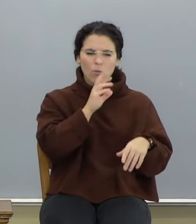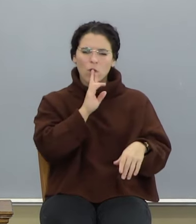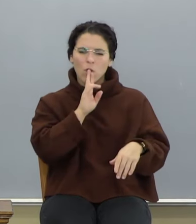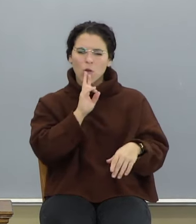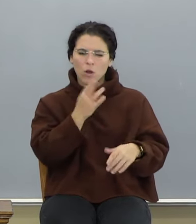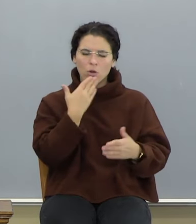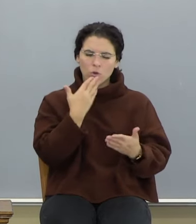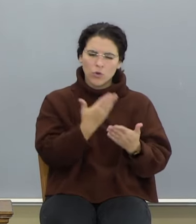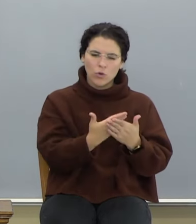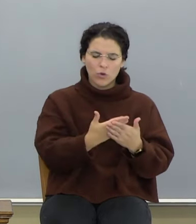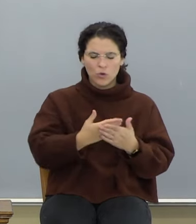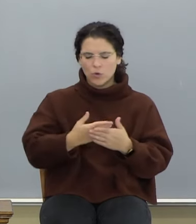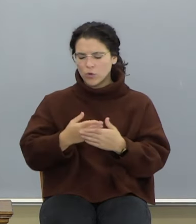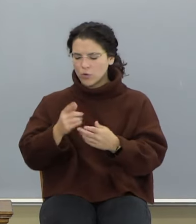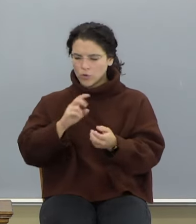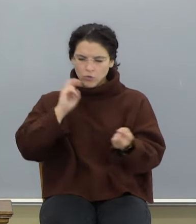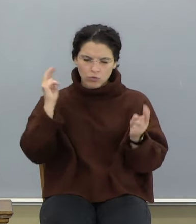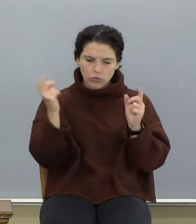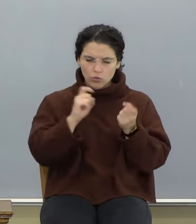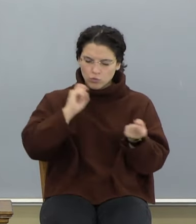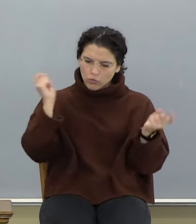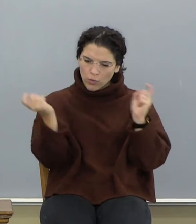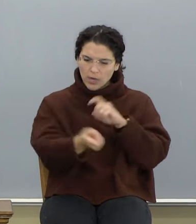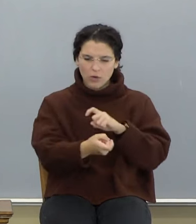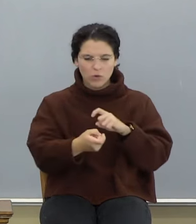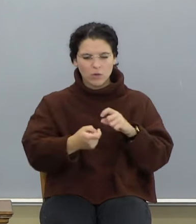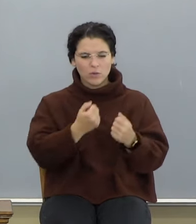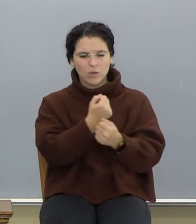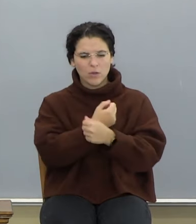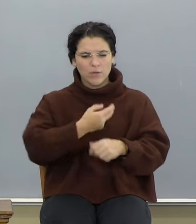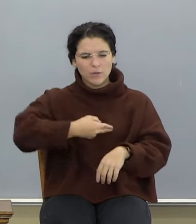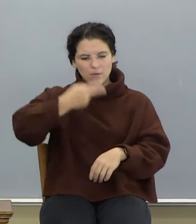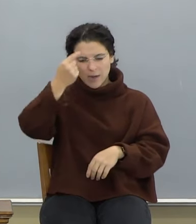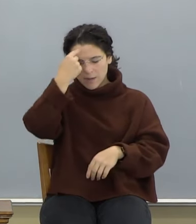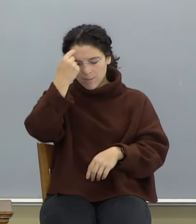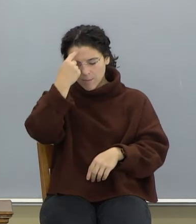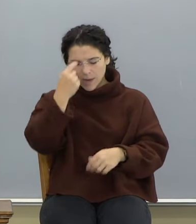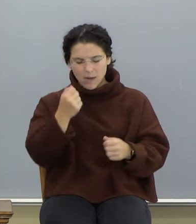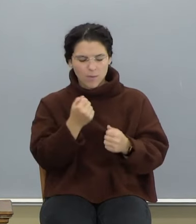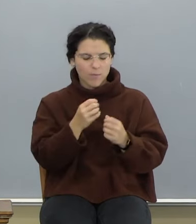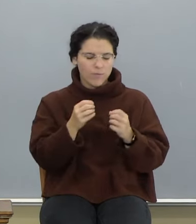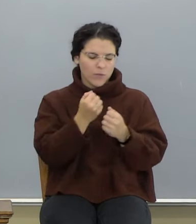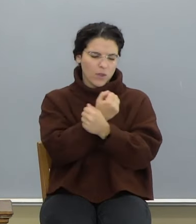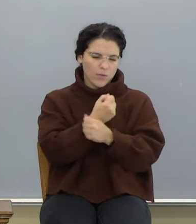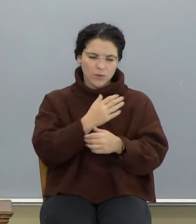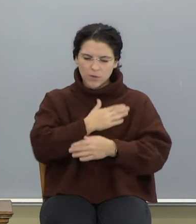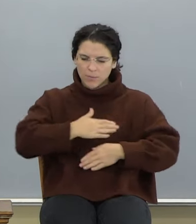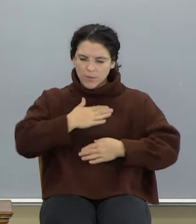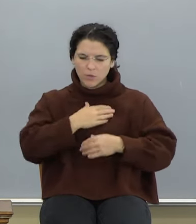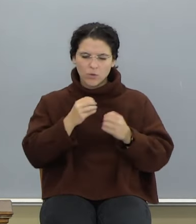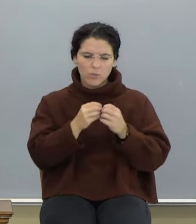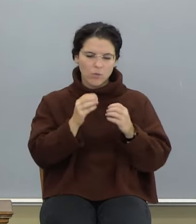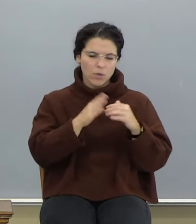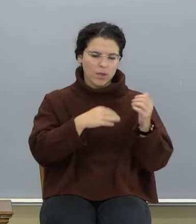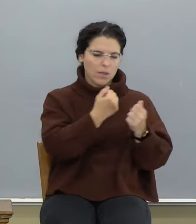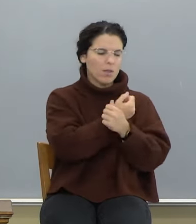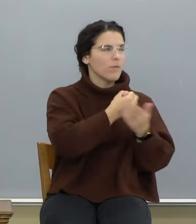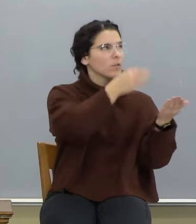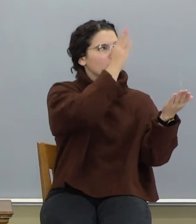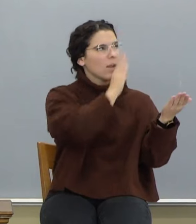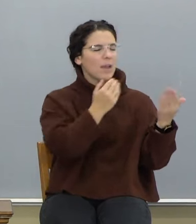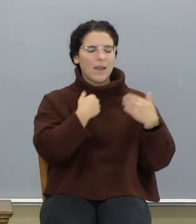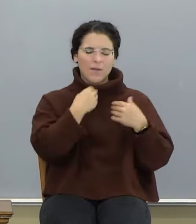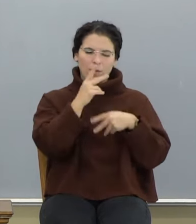heady, high-minded, lovers of pleasures, more than lovers of God, having a form of godliness, but denying the power thereof.